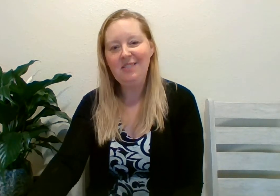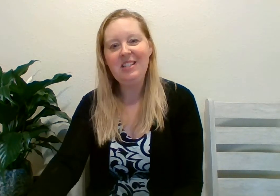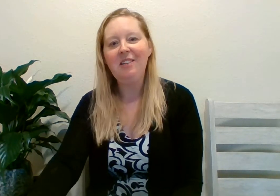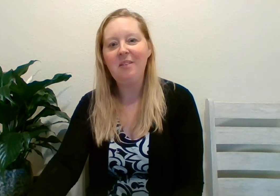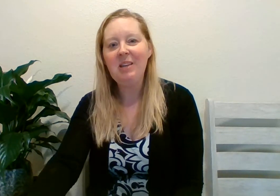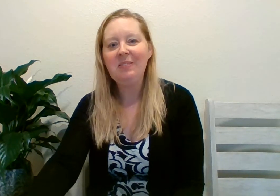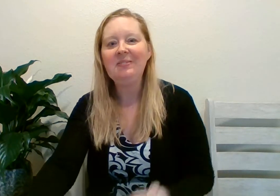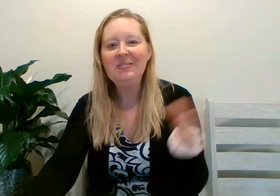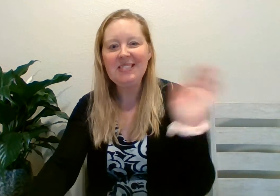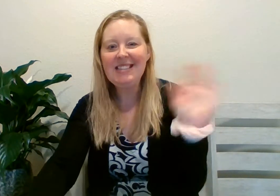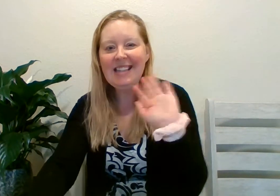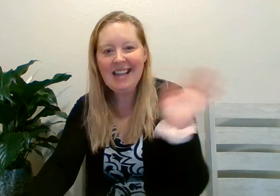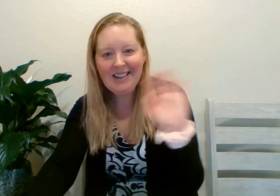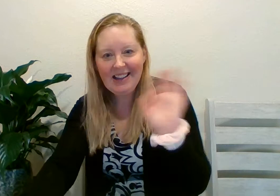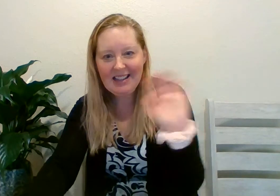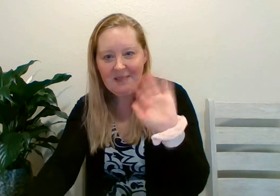Love to hear from you. See you later, LME. Bye.